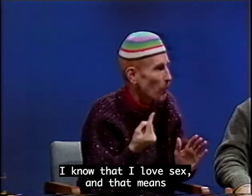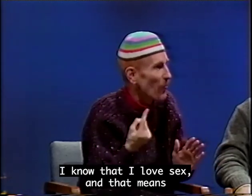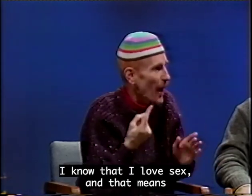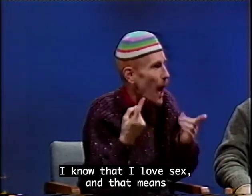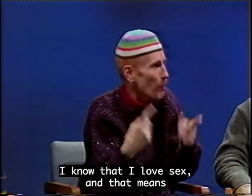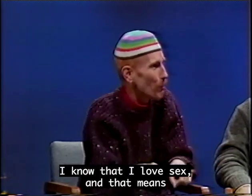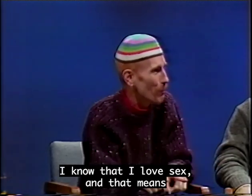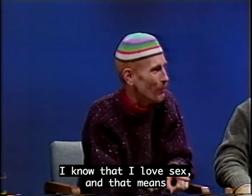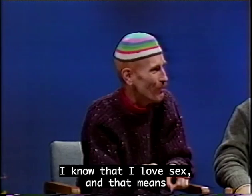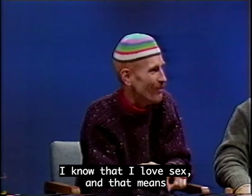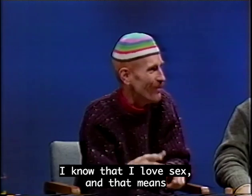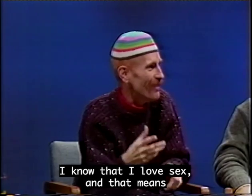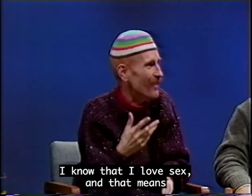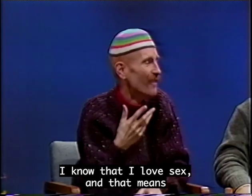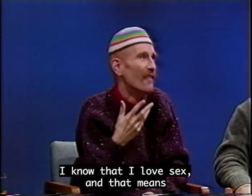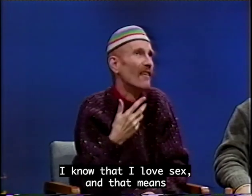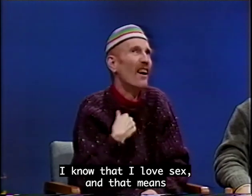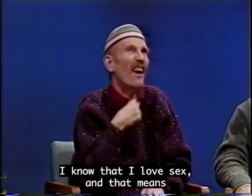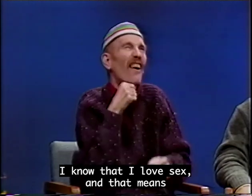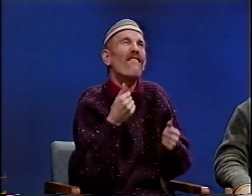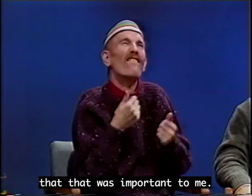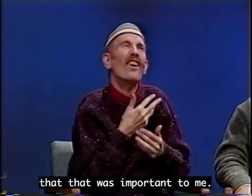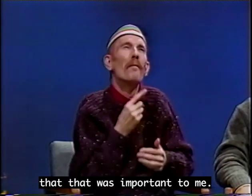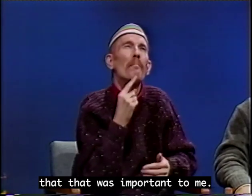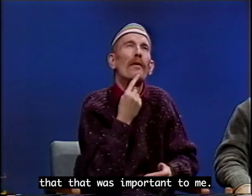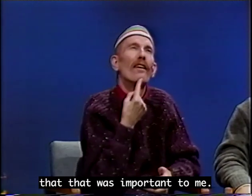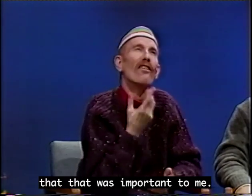I know that I love sex, and that means that was important to me.